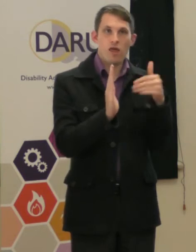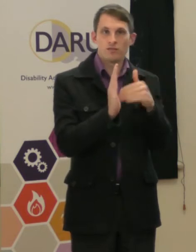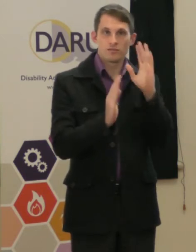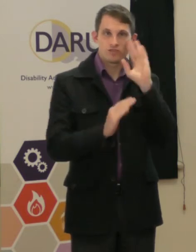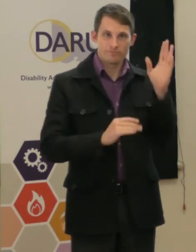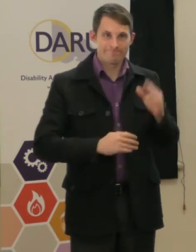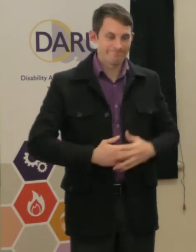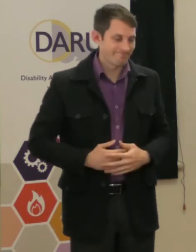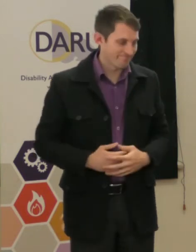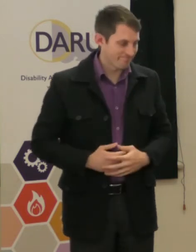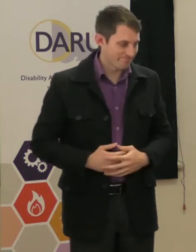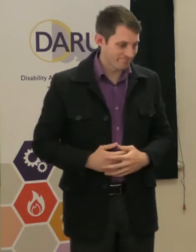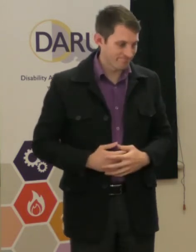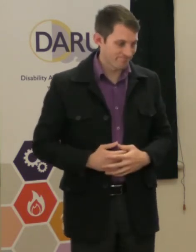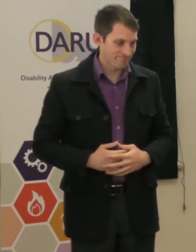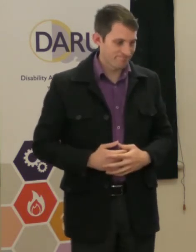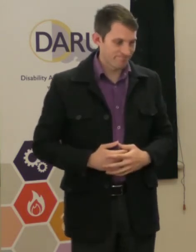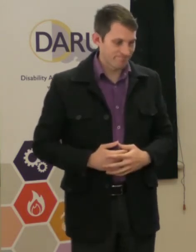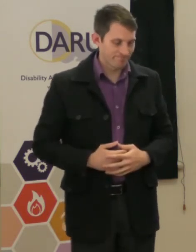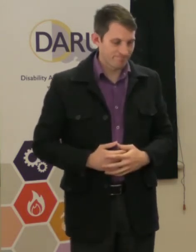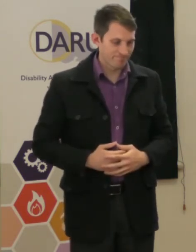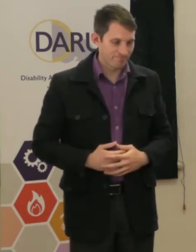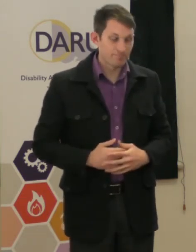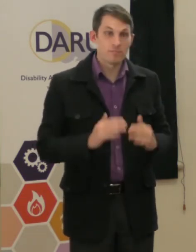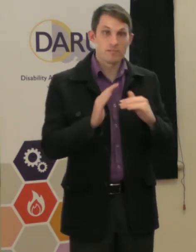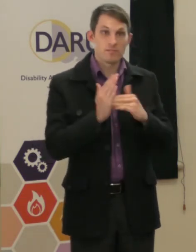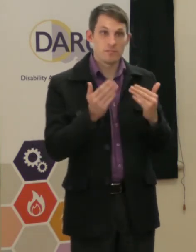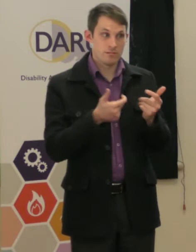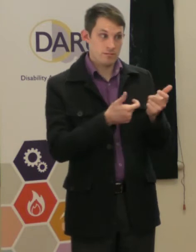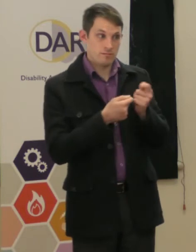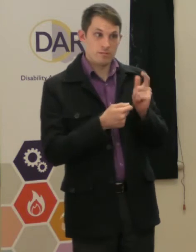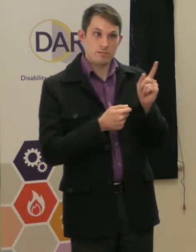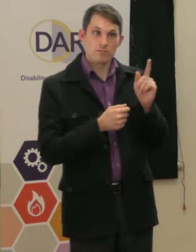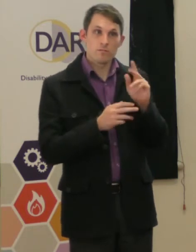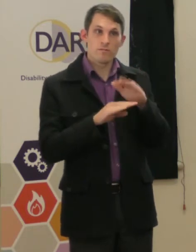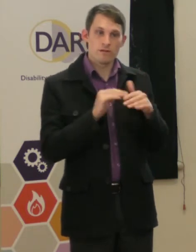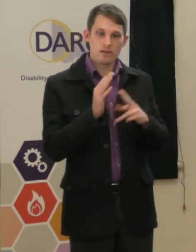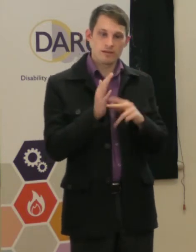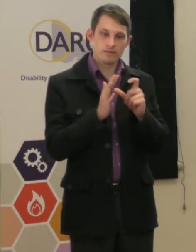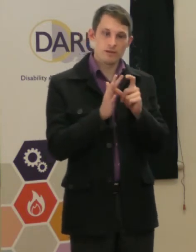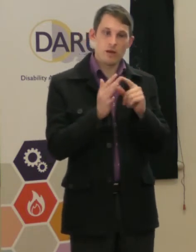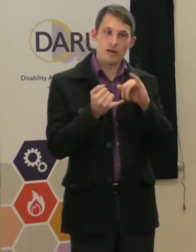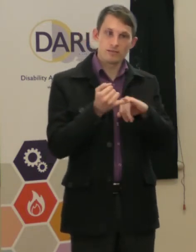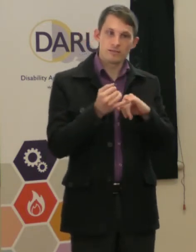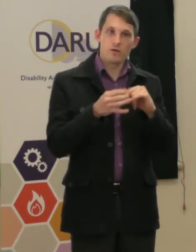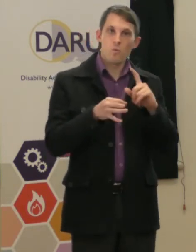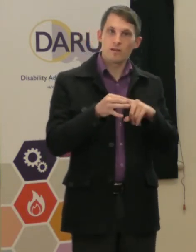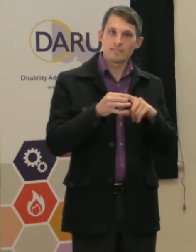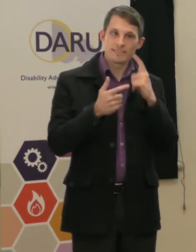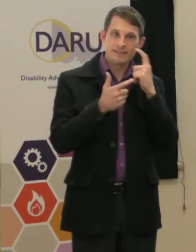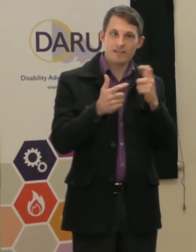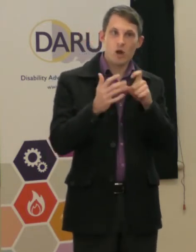day. So this next session is about the NDIS Quality and Safeguard Commission